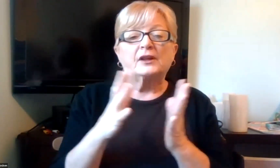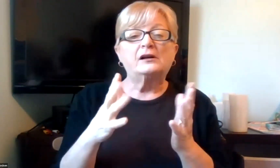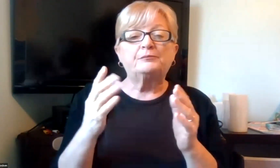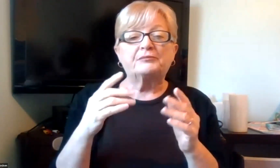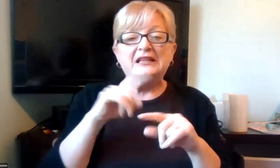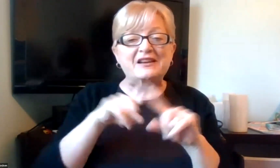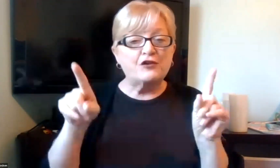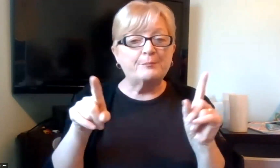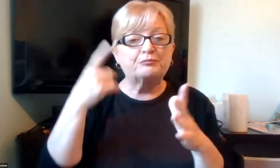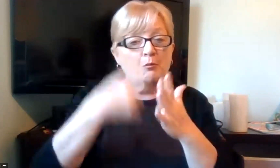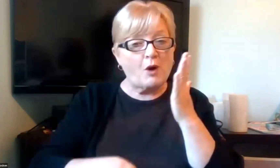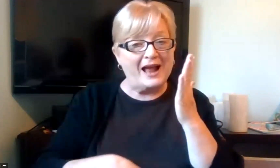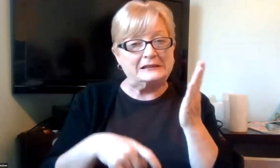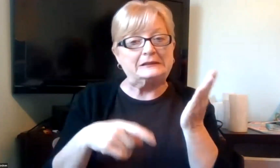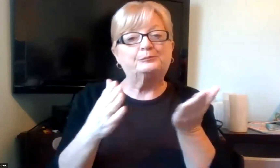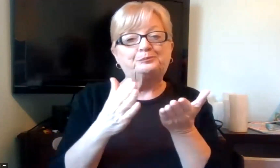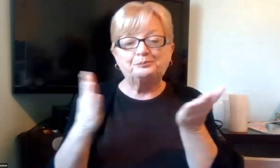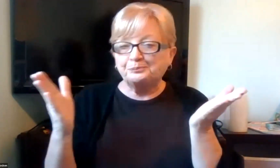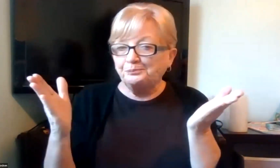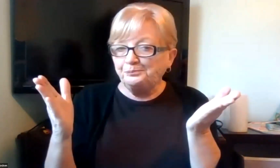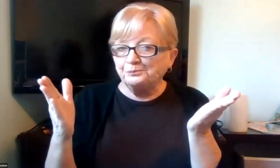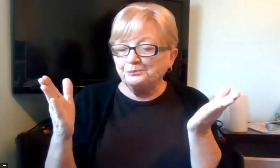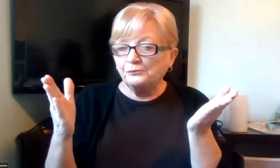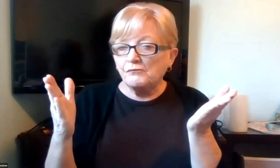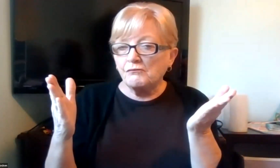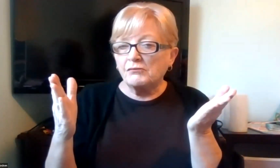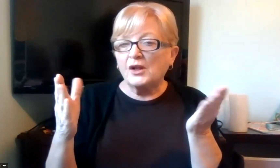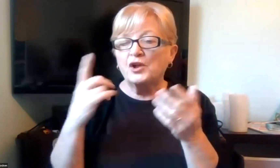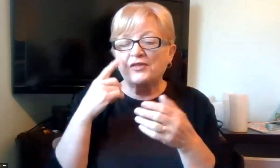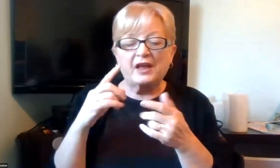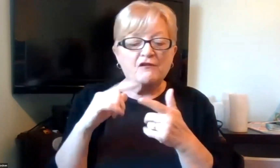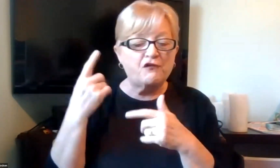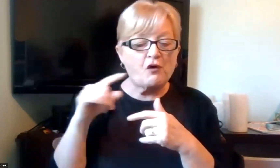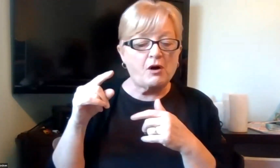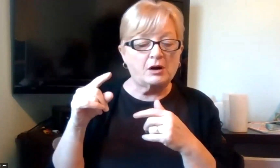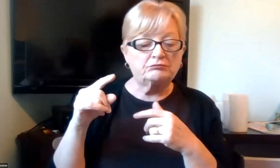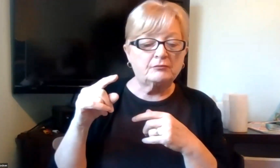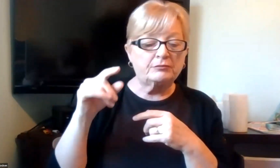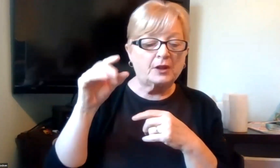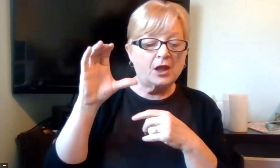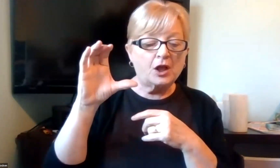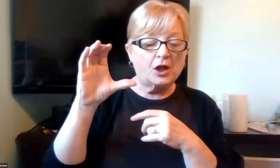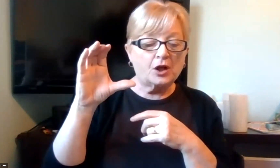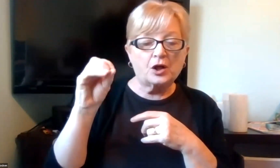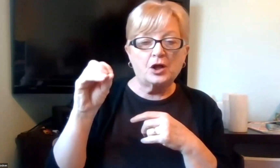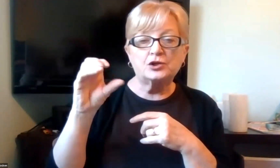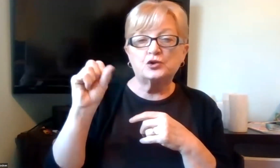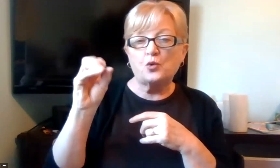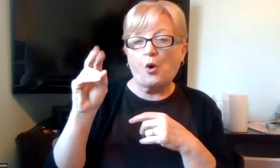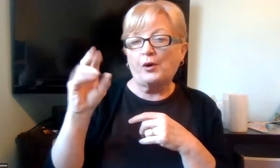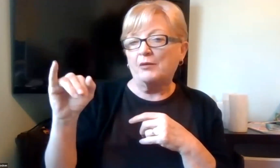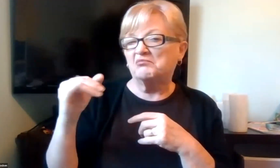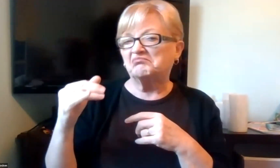for these ovens. Mhm. What is a ballpark cost for the Cosori?